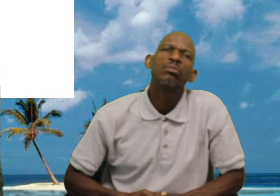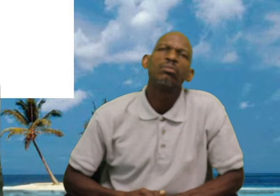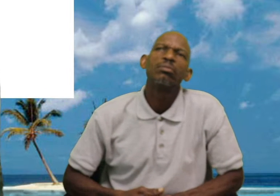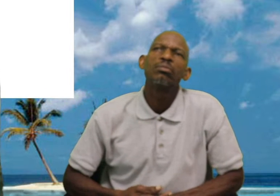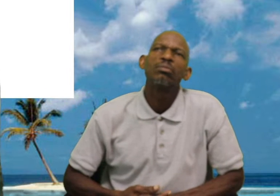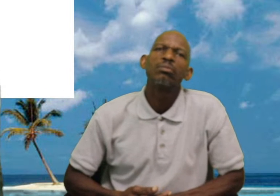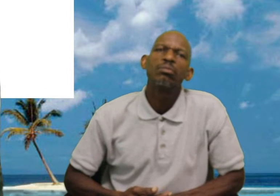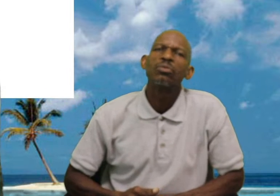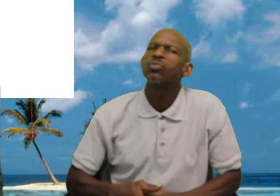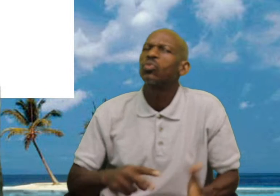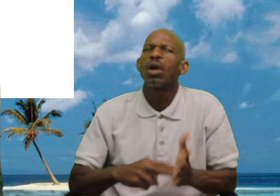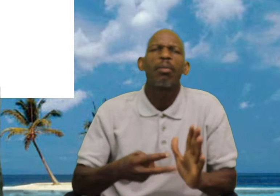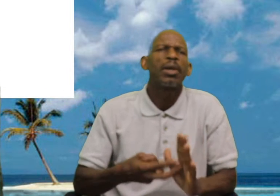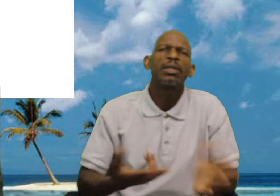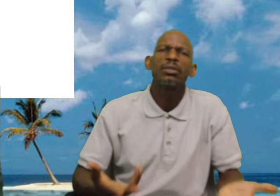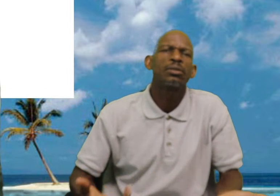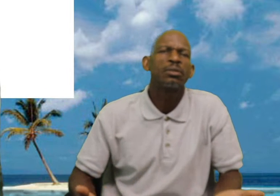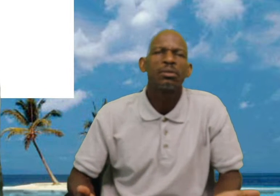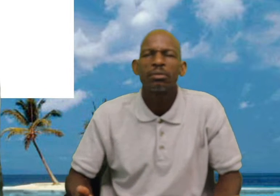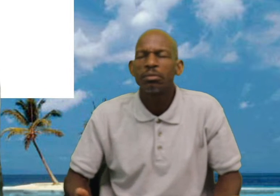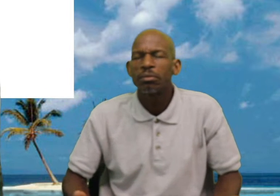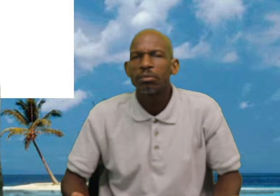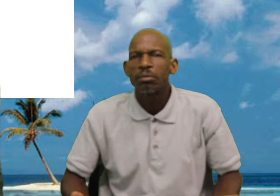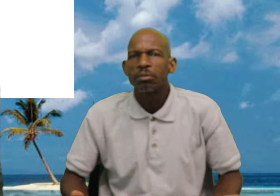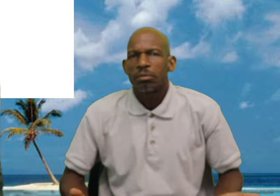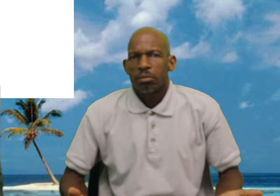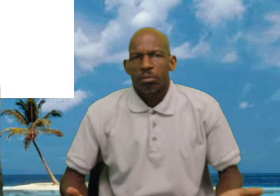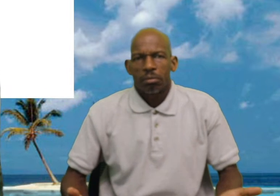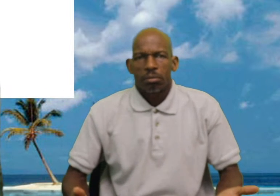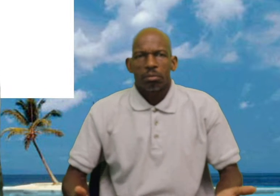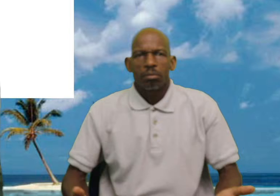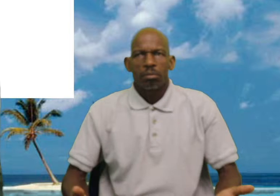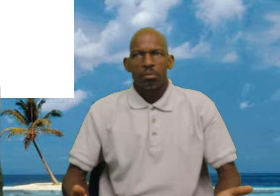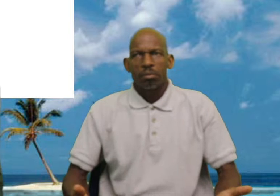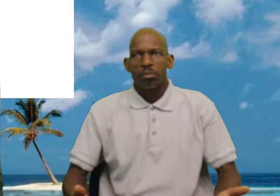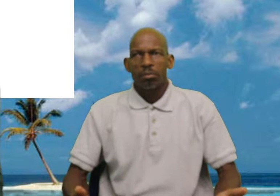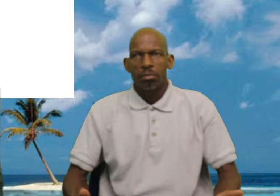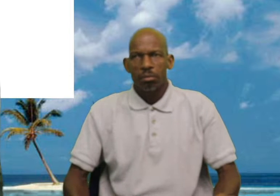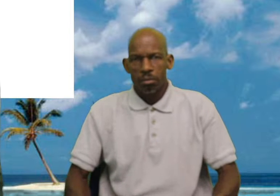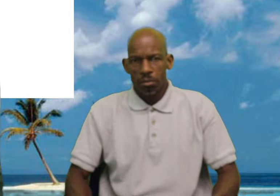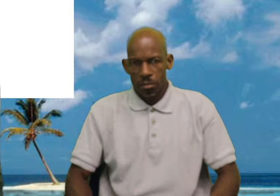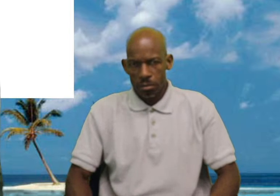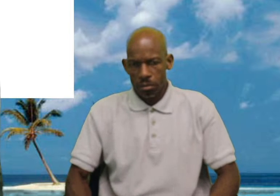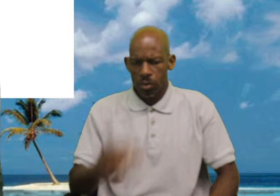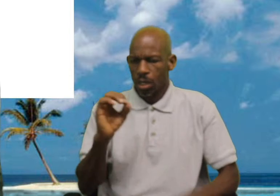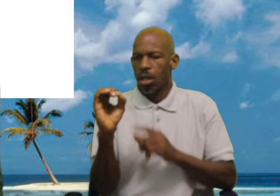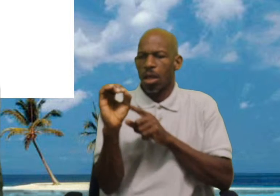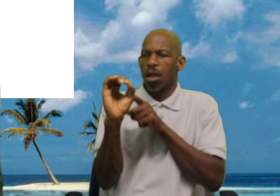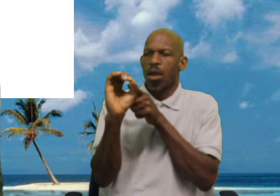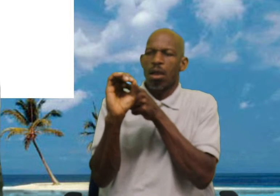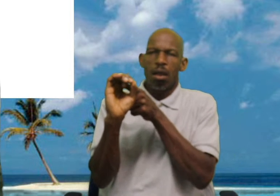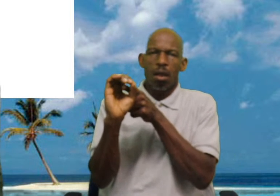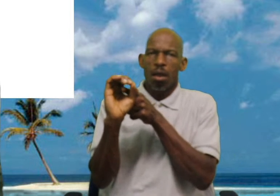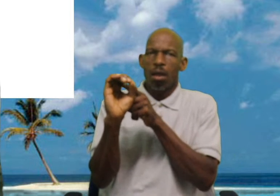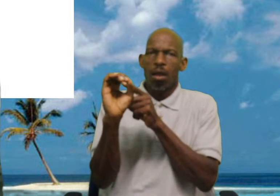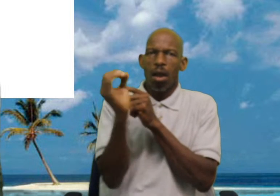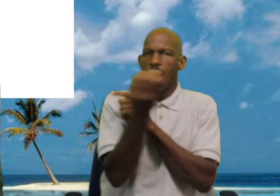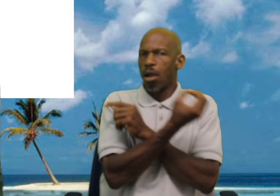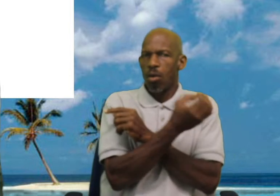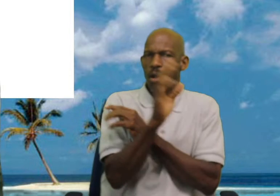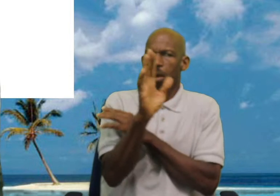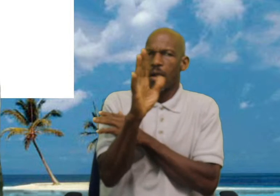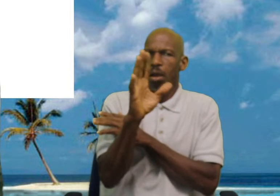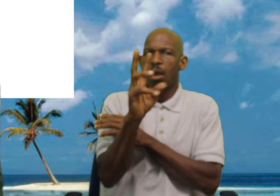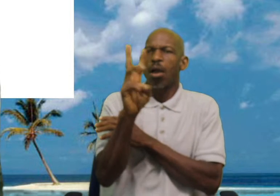We means what? I'm seeing Cheryl signing our, but we're not looking at our. It's a we.